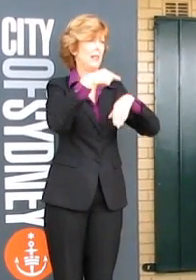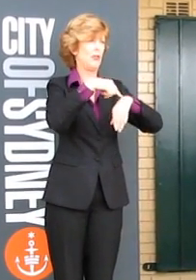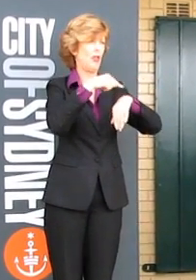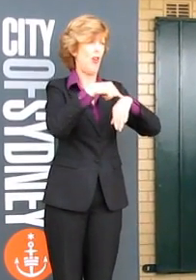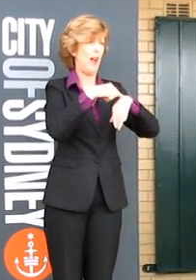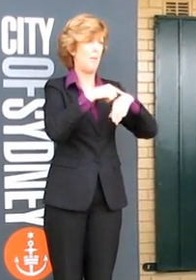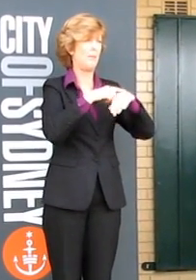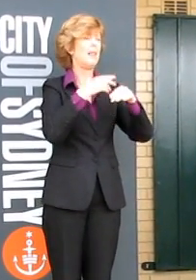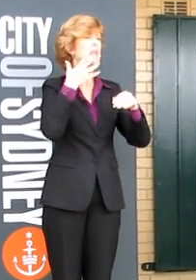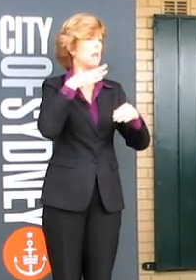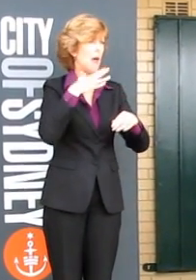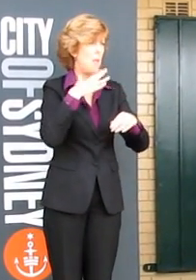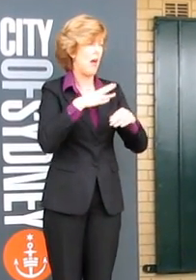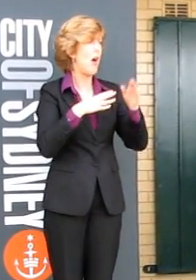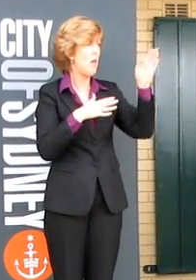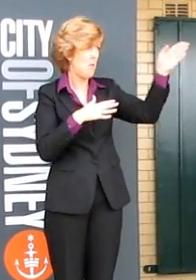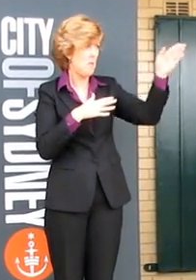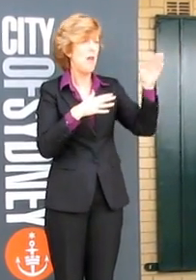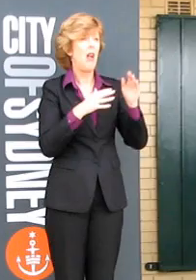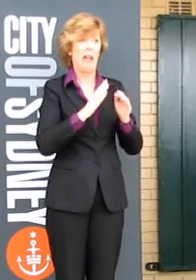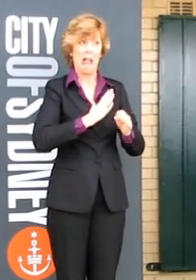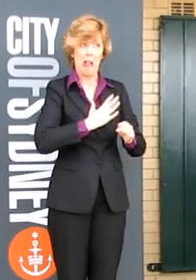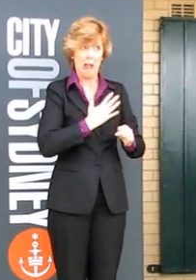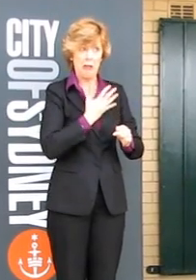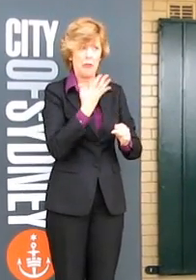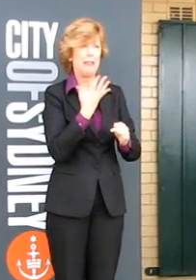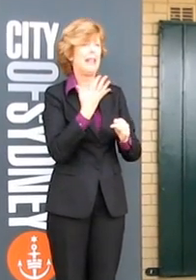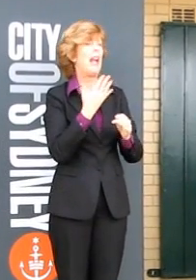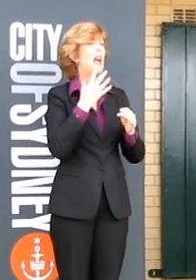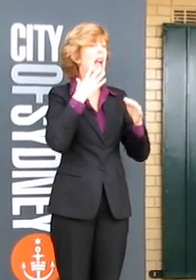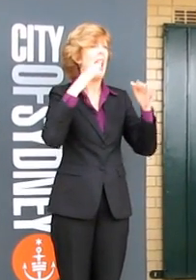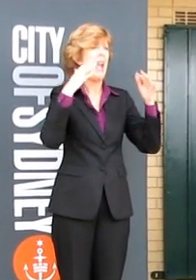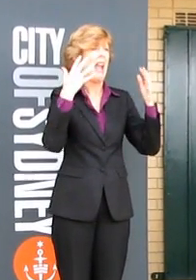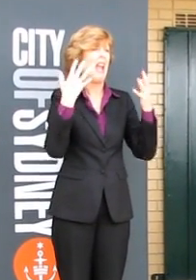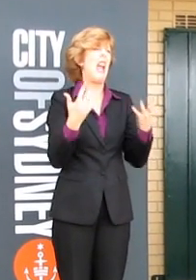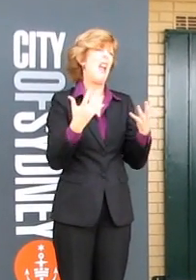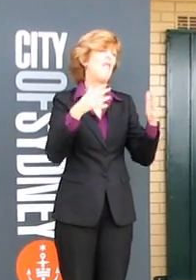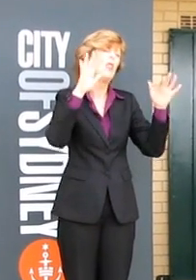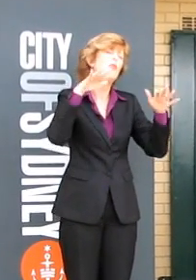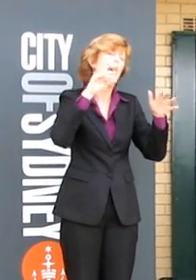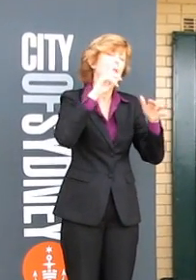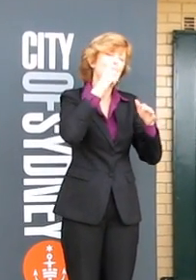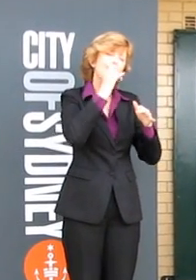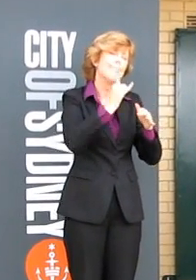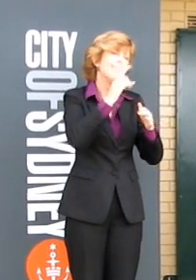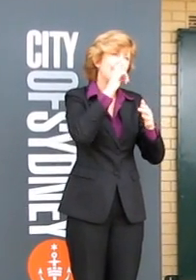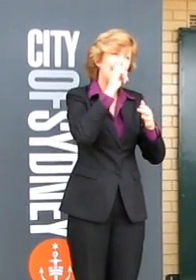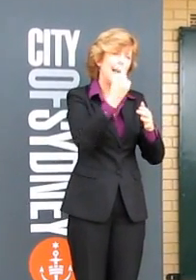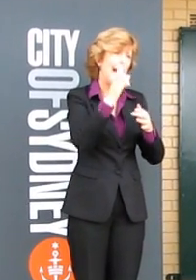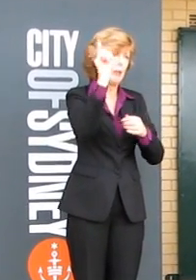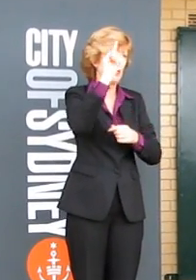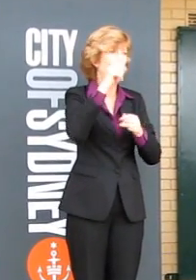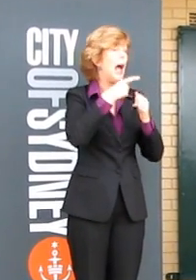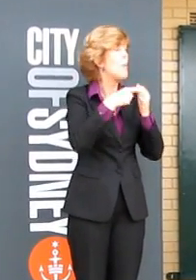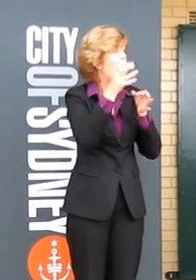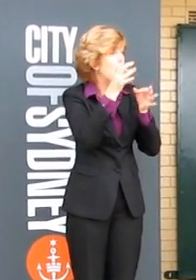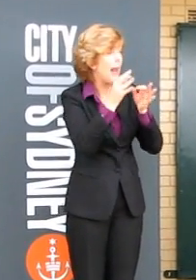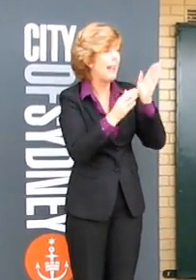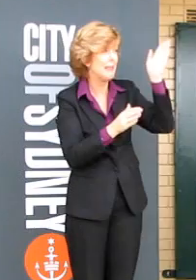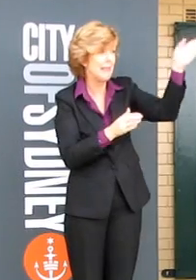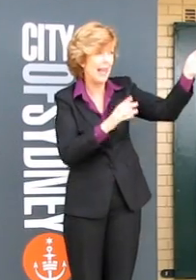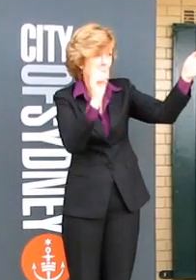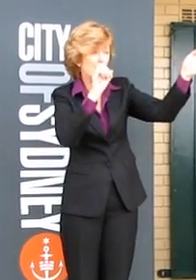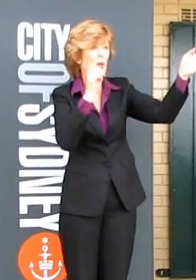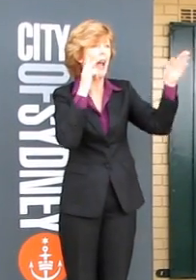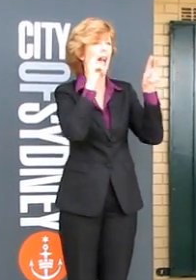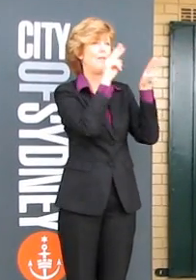And it's a very, very interesting construction. Because of all the heavy rain, we can't do that, but we do have our planners down there, and we do have